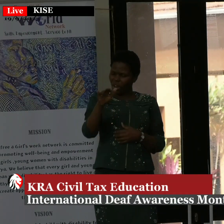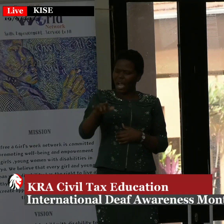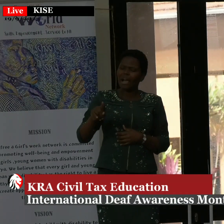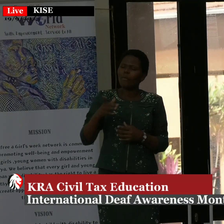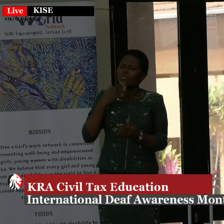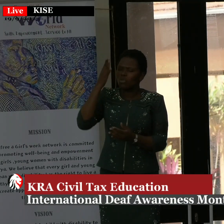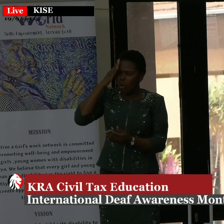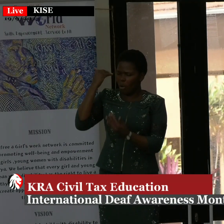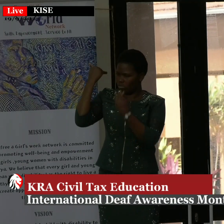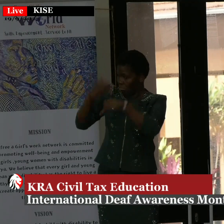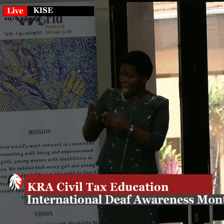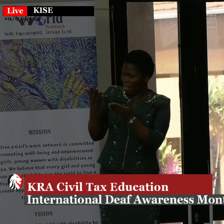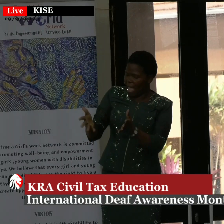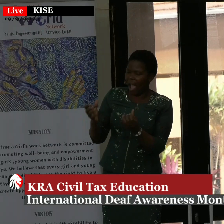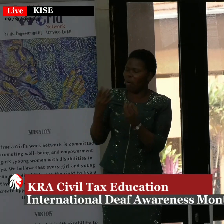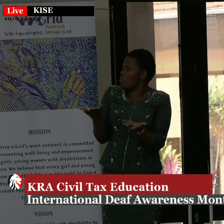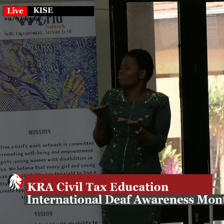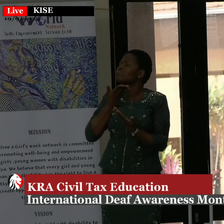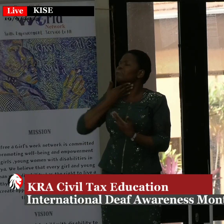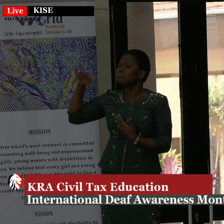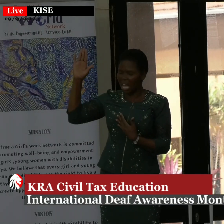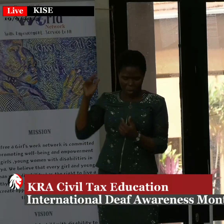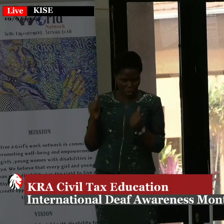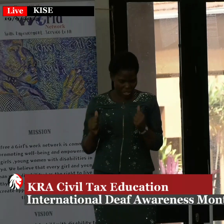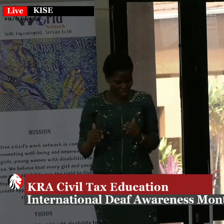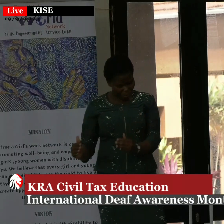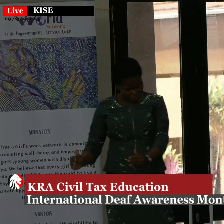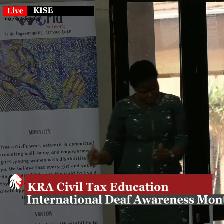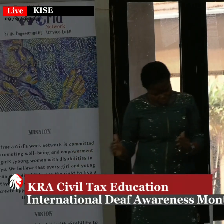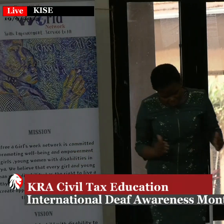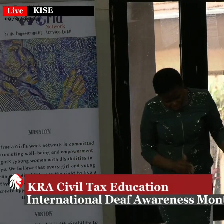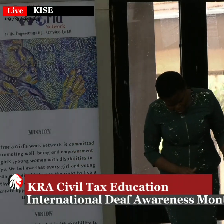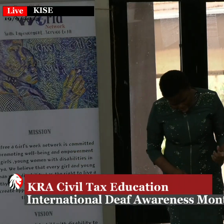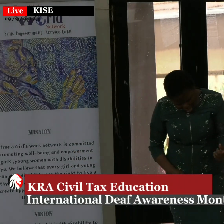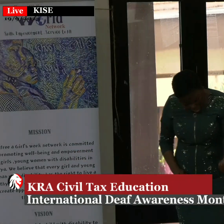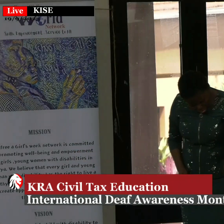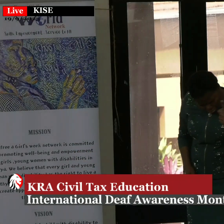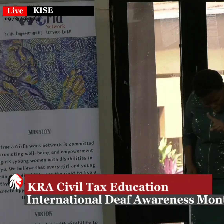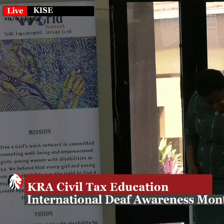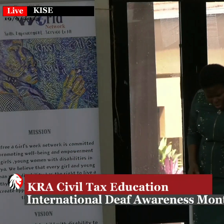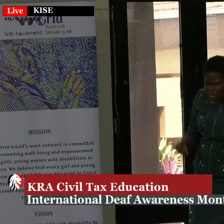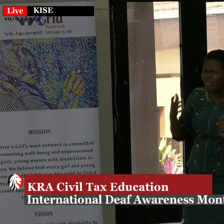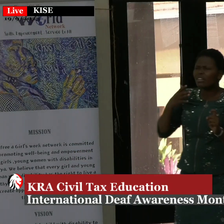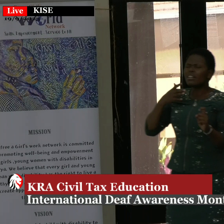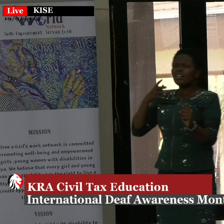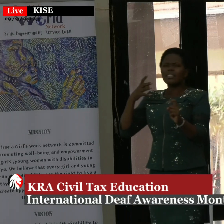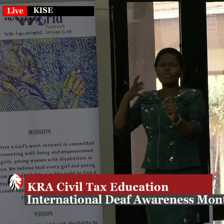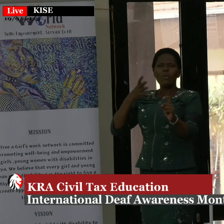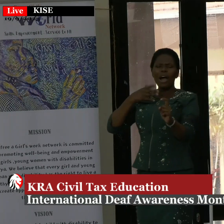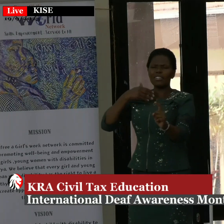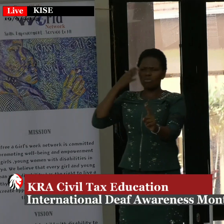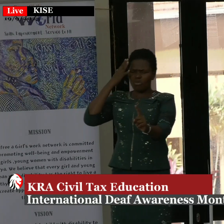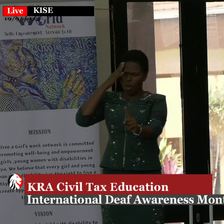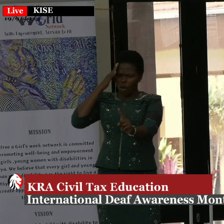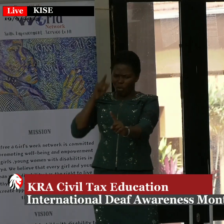vehicle, whether it's a Prado or any other vehicle. I would like to know the limit or the limits regarding